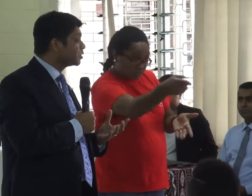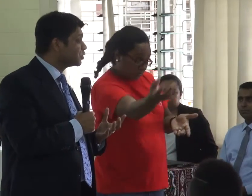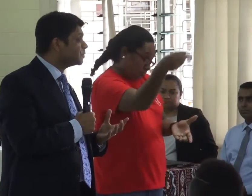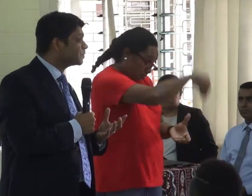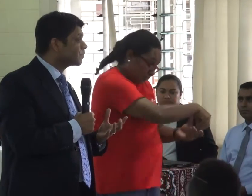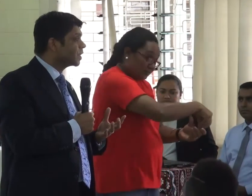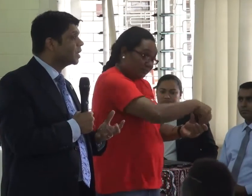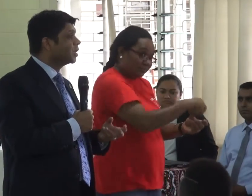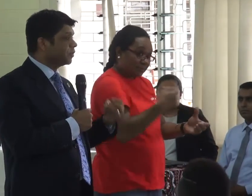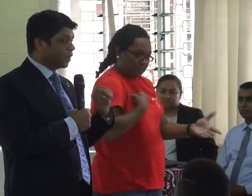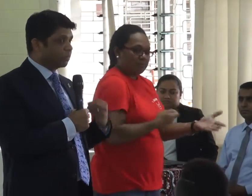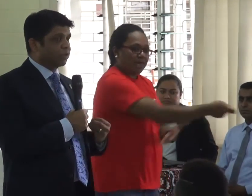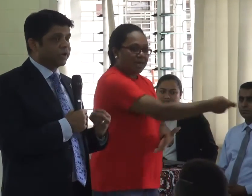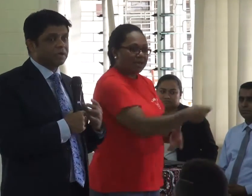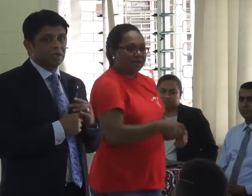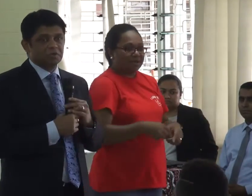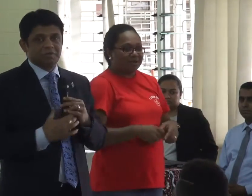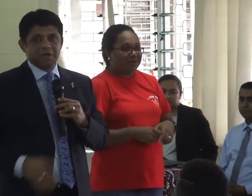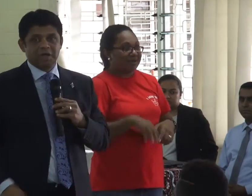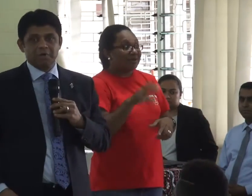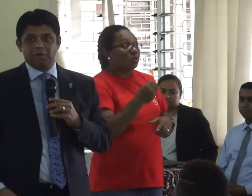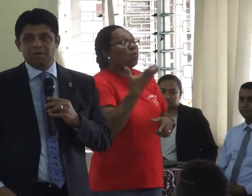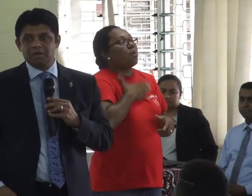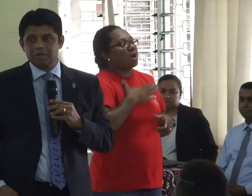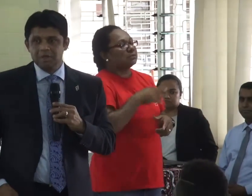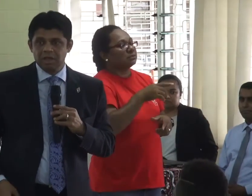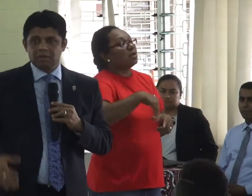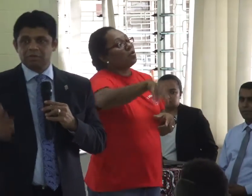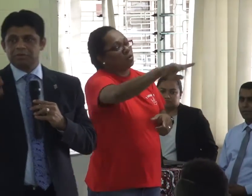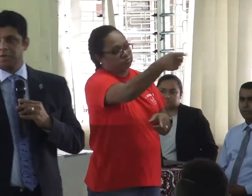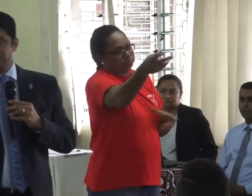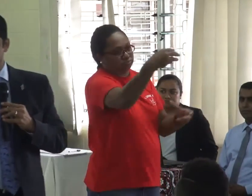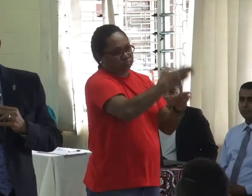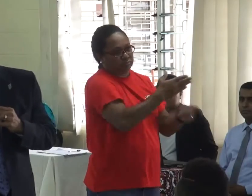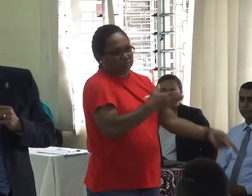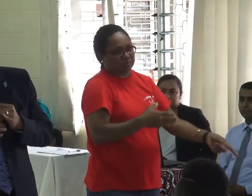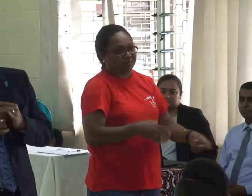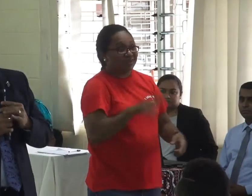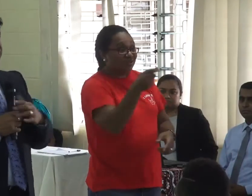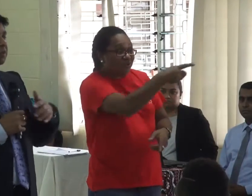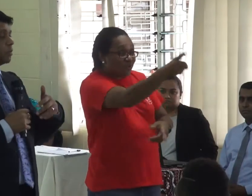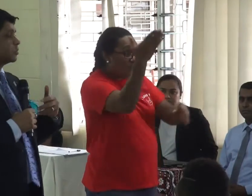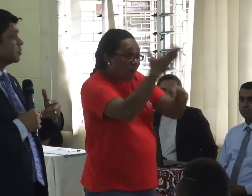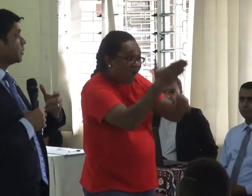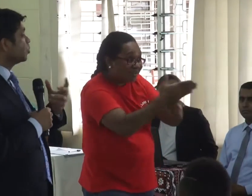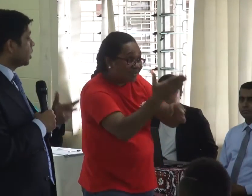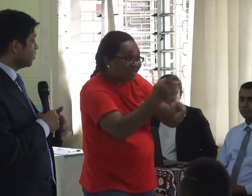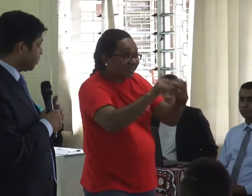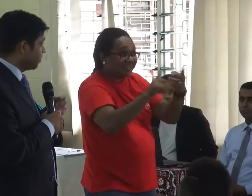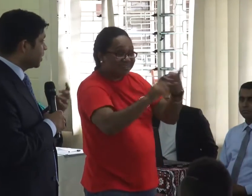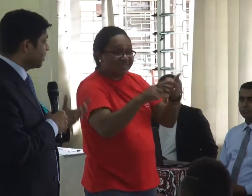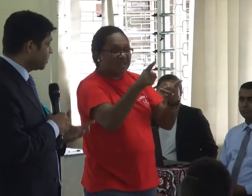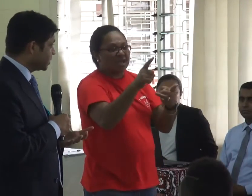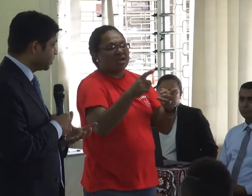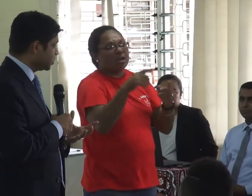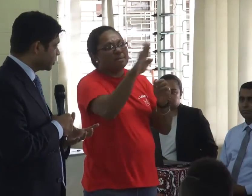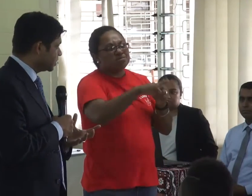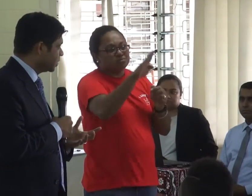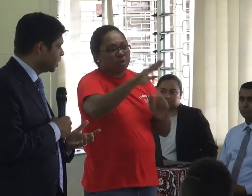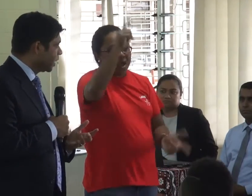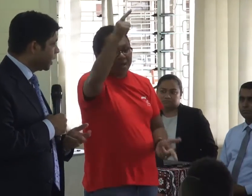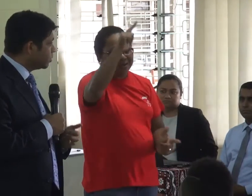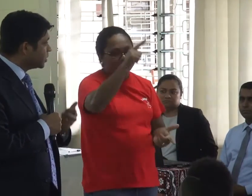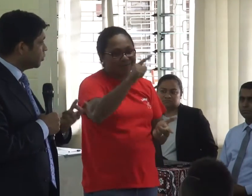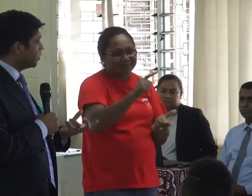gainfully employed too. If you are employed, you have money in your pocket, it also reduces the opportunity for people to be poor. Poverty levels are